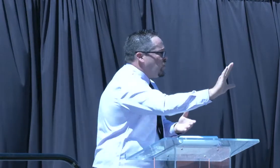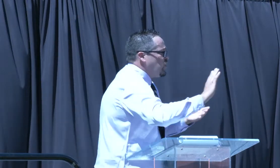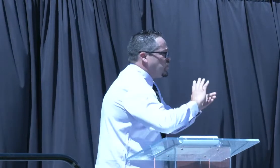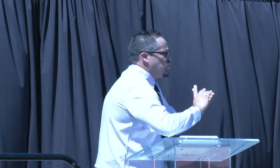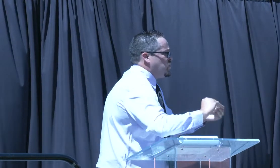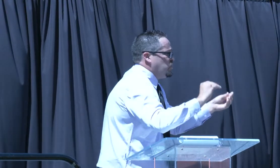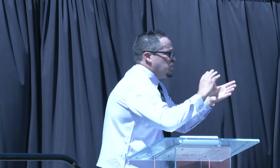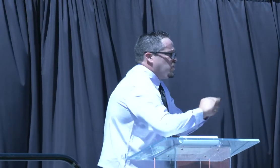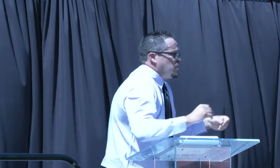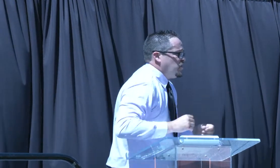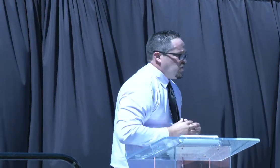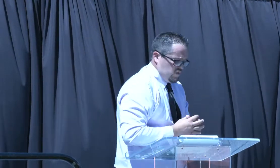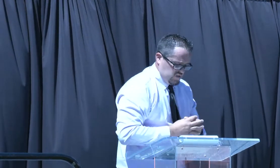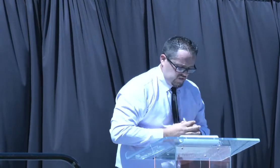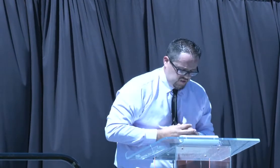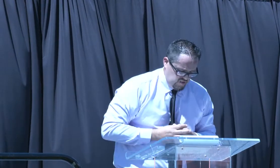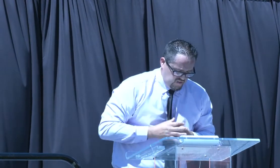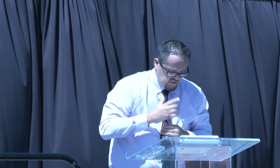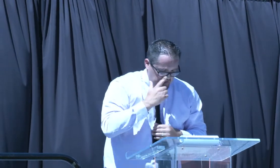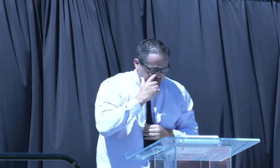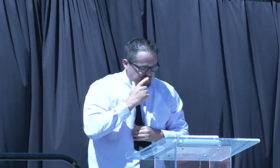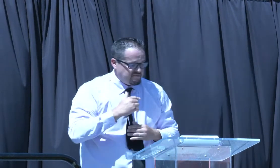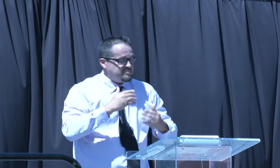you don't have to live anybody else's story.